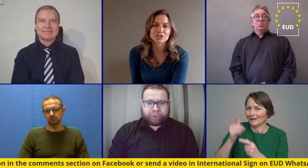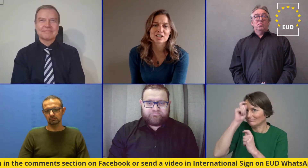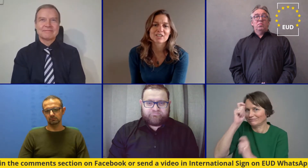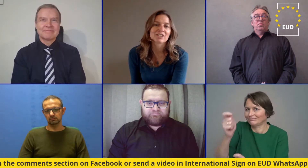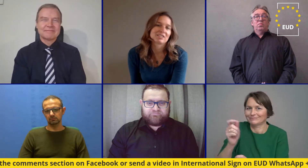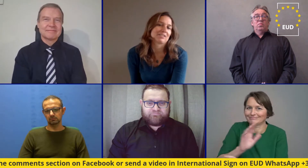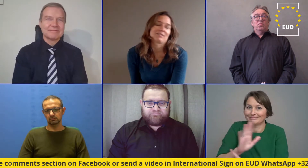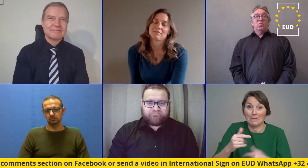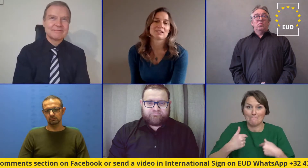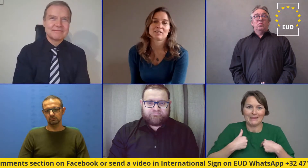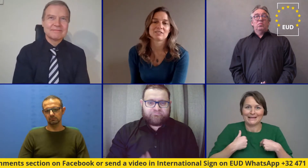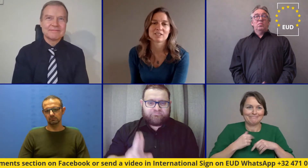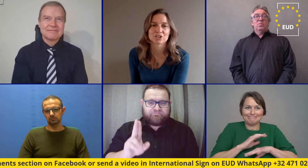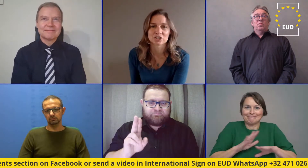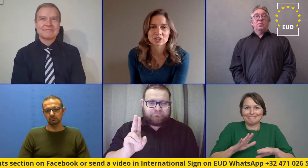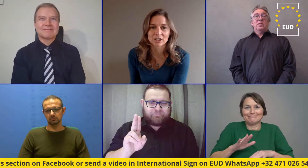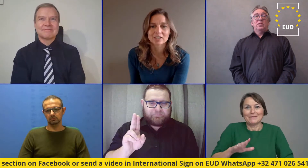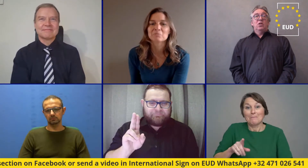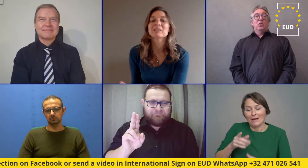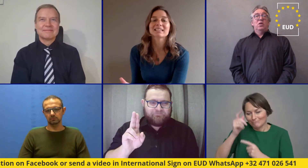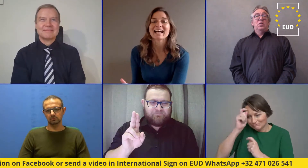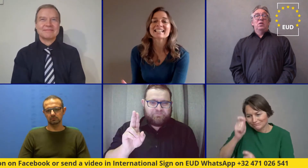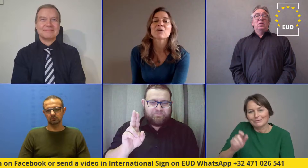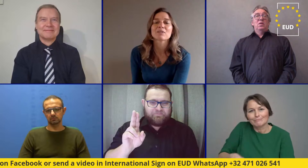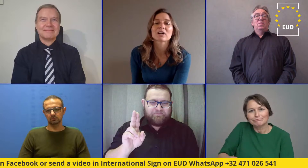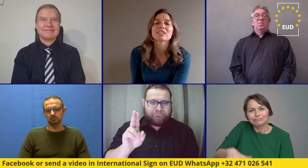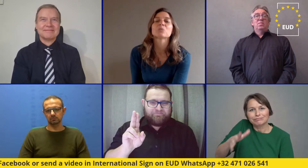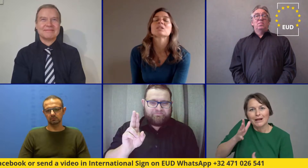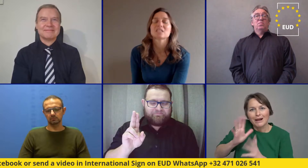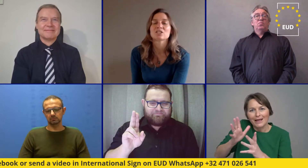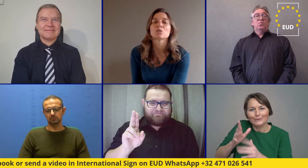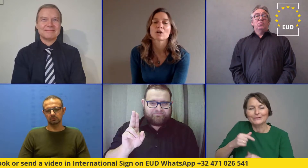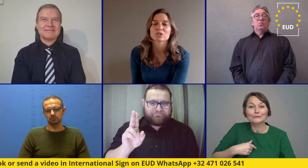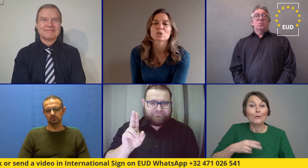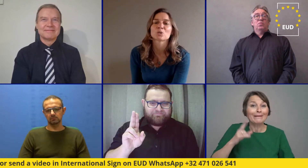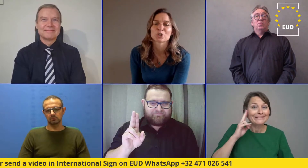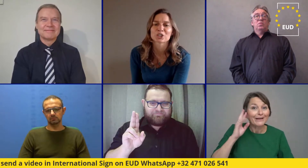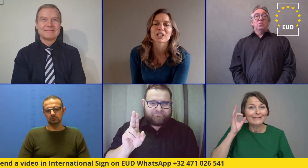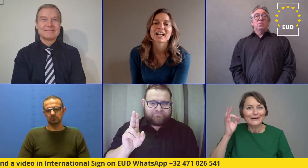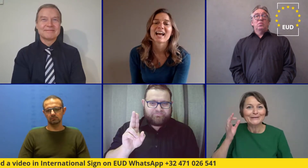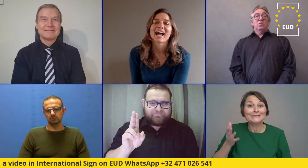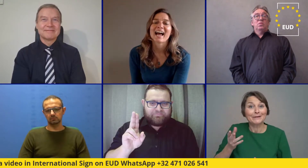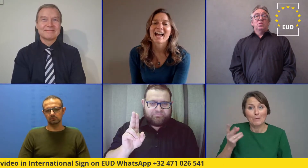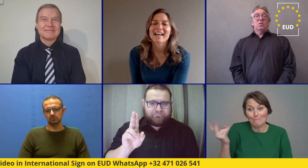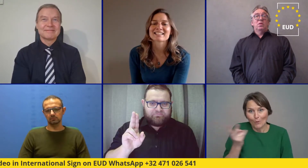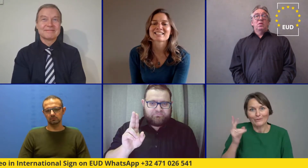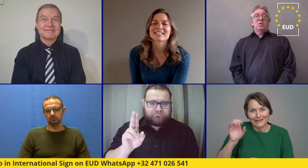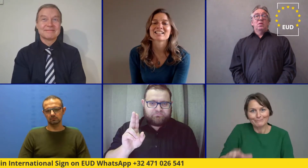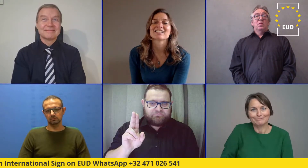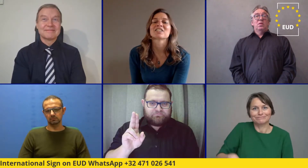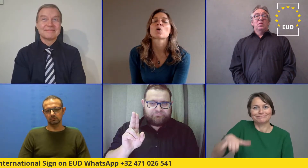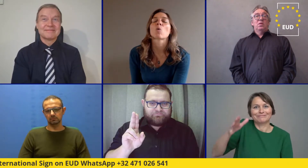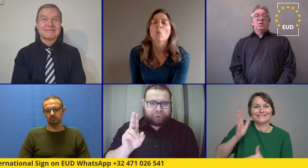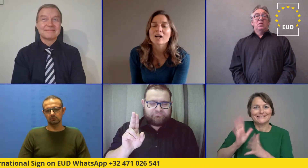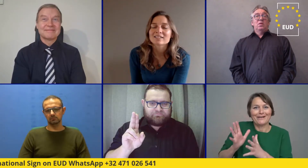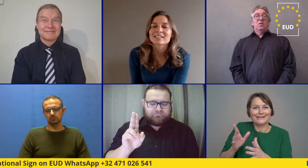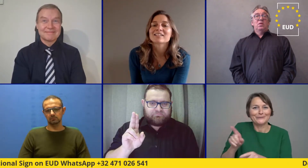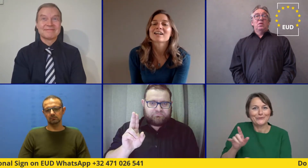signers, there's nothing can beat that. However, I think we need to also look at the quality